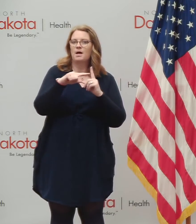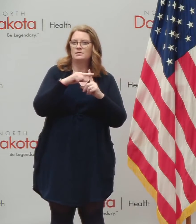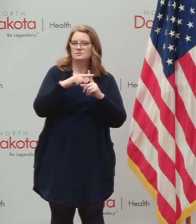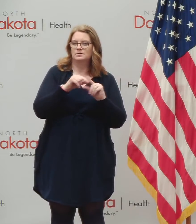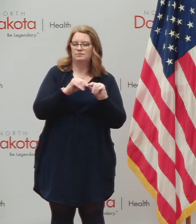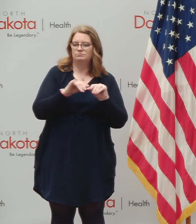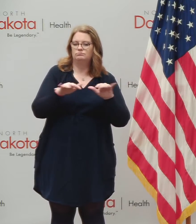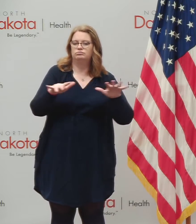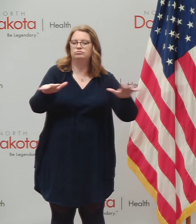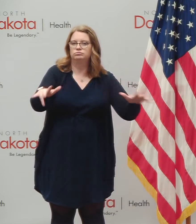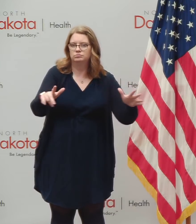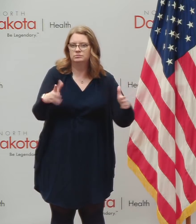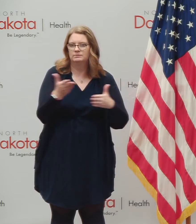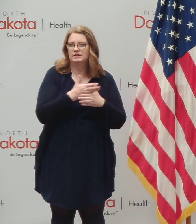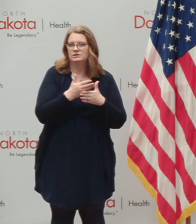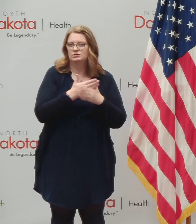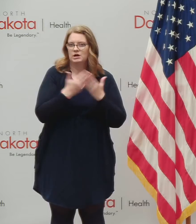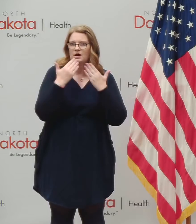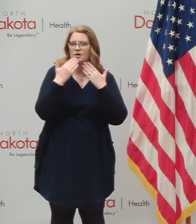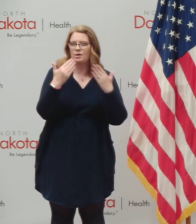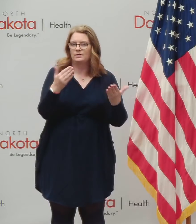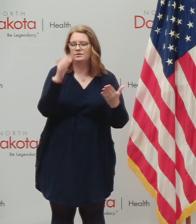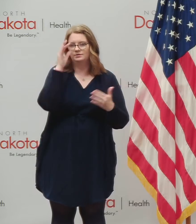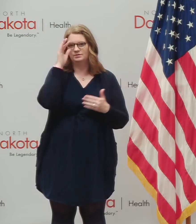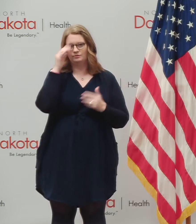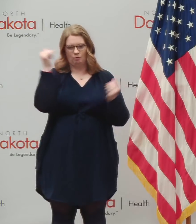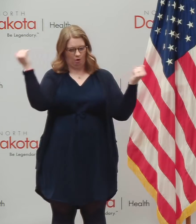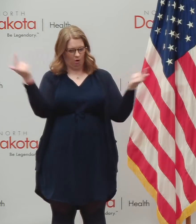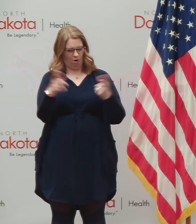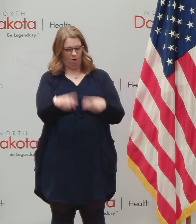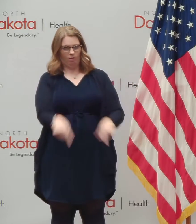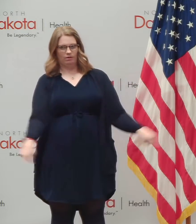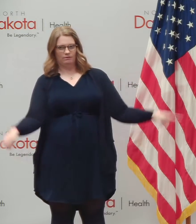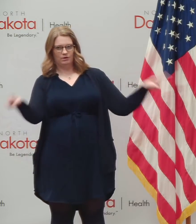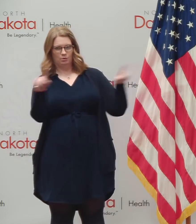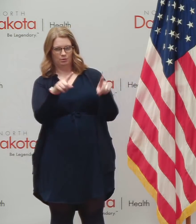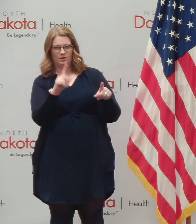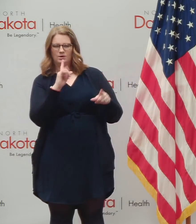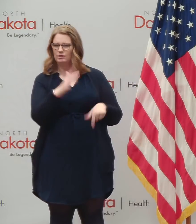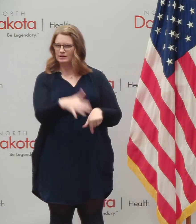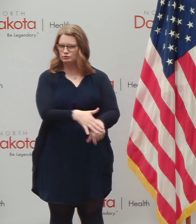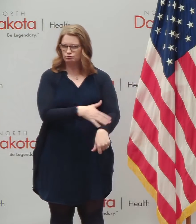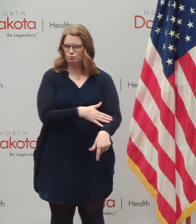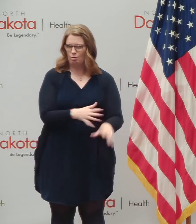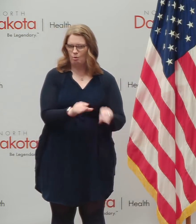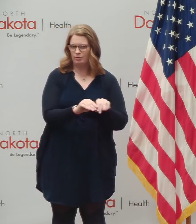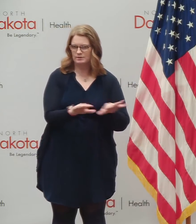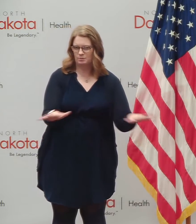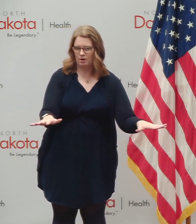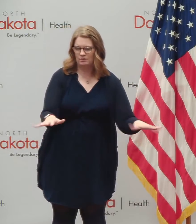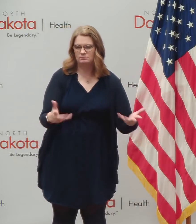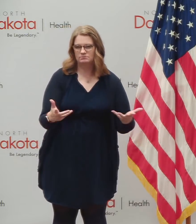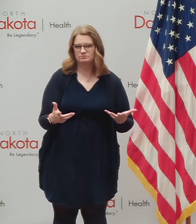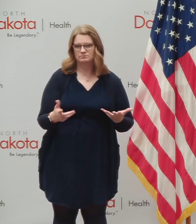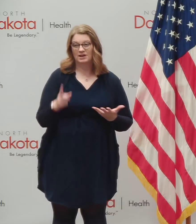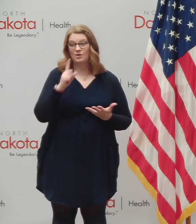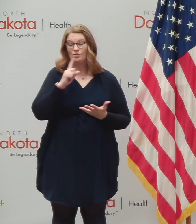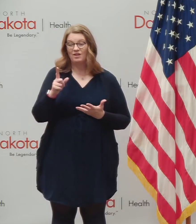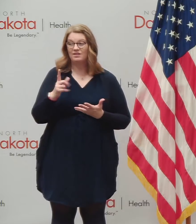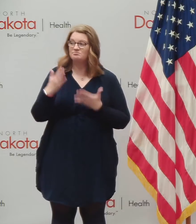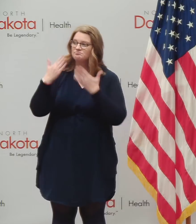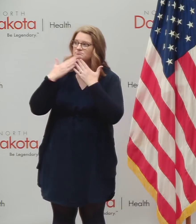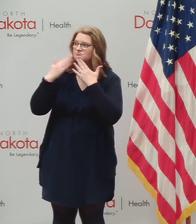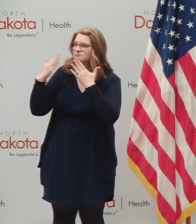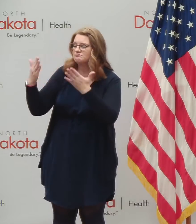as we share our gratitude to each and every one of you for doing your part to help slow the spread, if you can pass that on to others that you